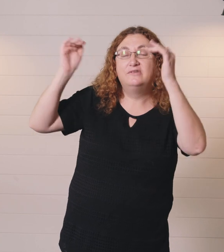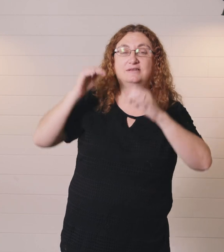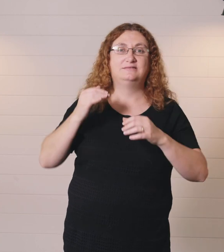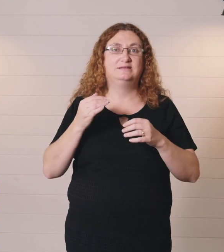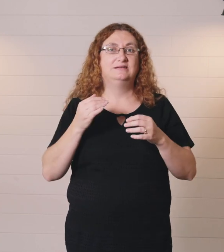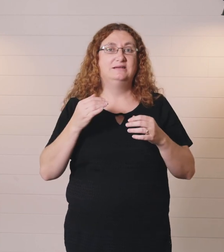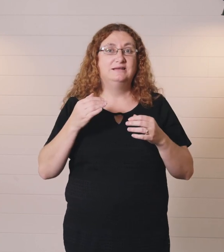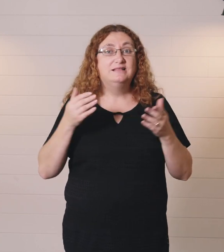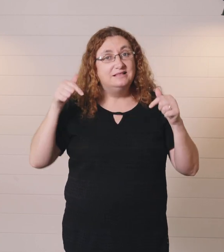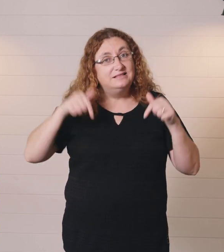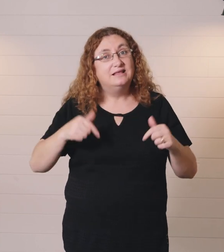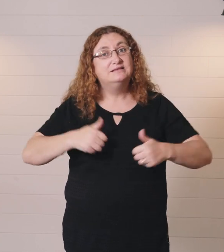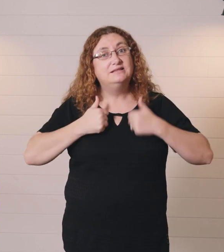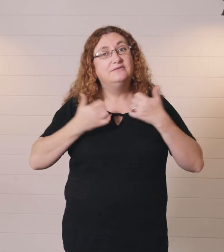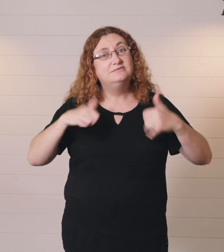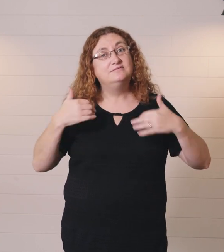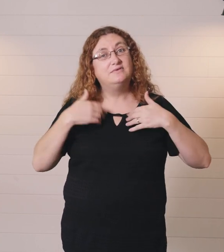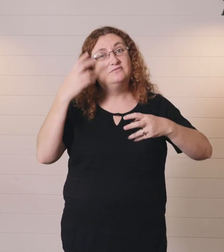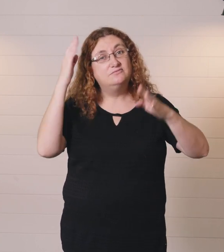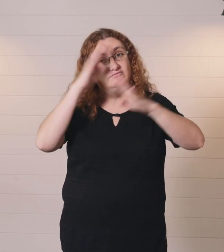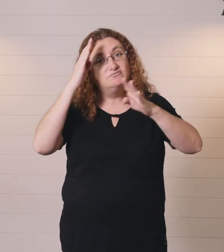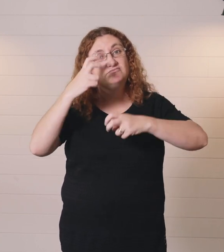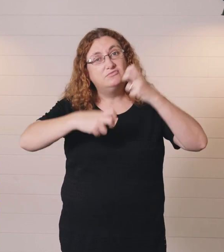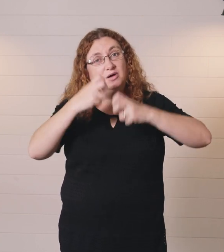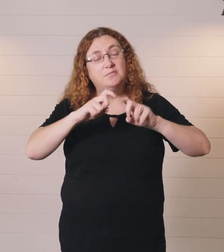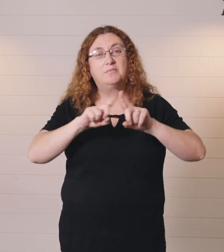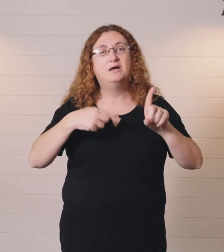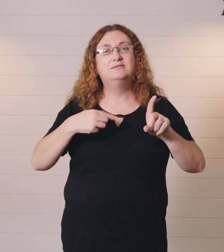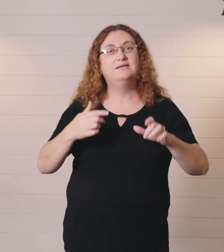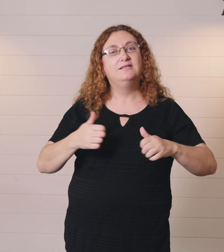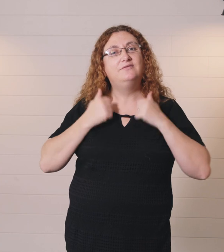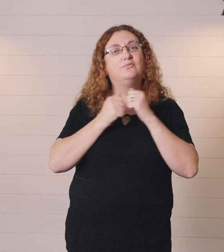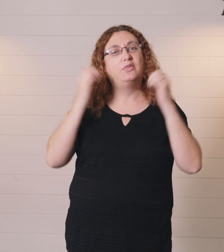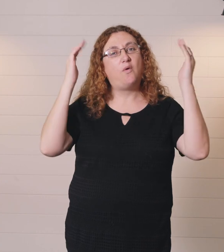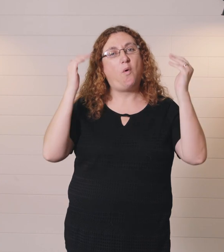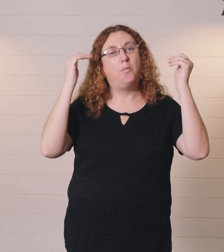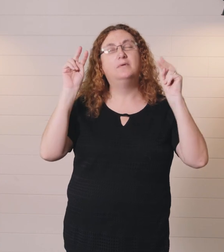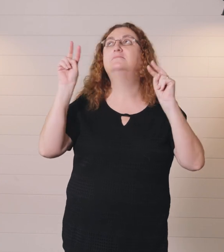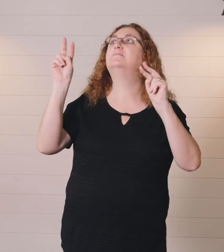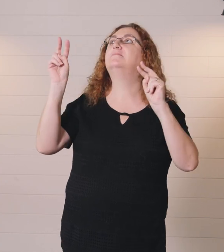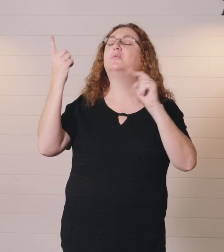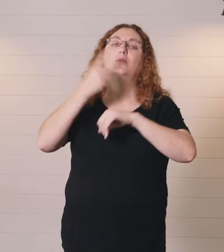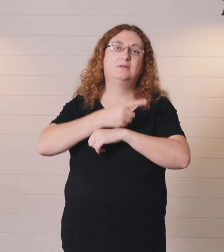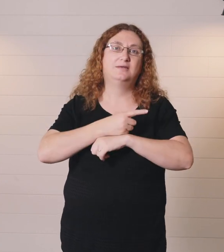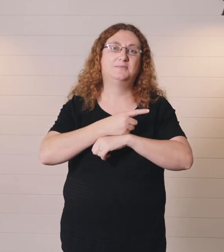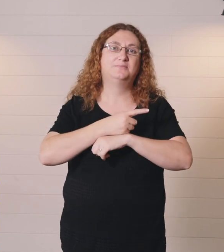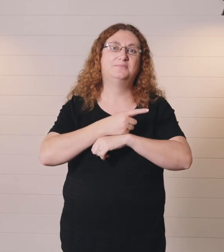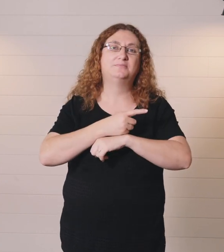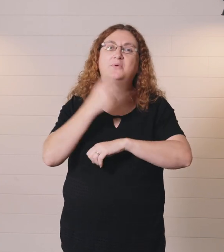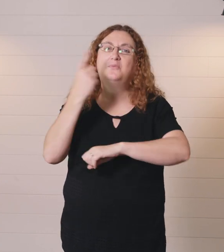this life we still have trouble, but we live for the hope of that coming kingdom. And we stand in the joy